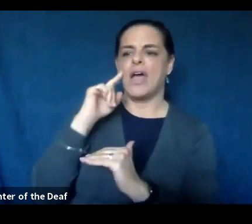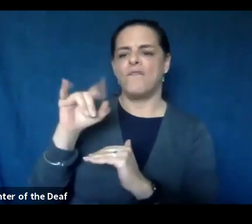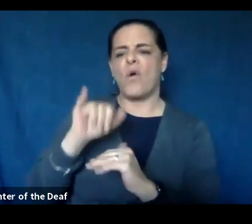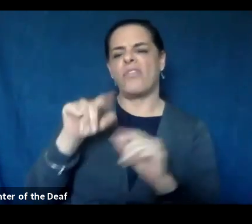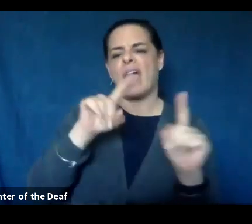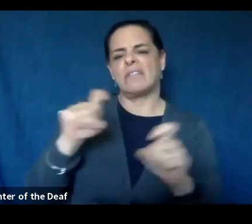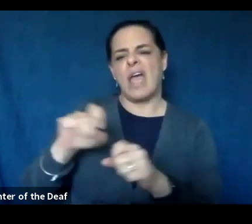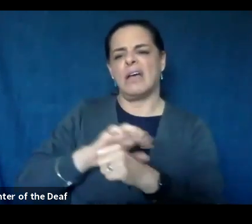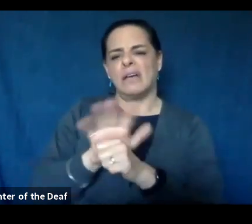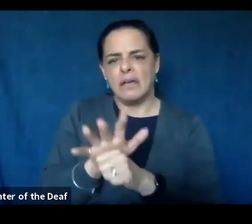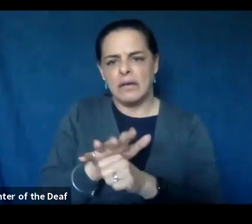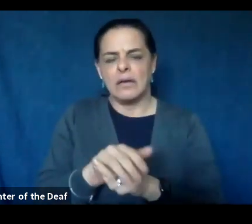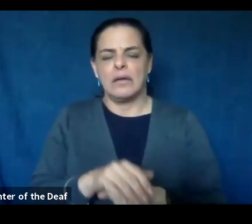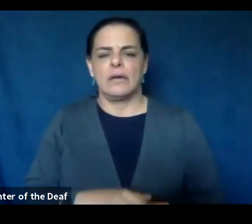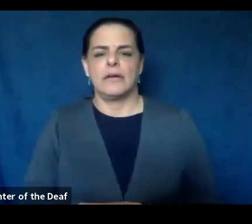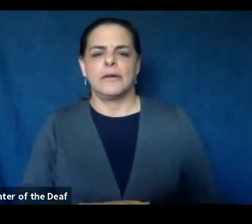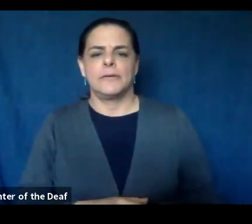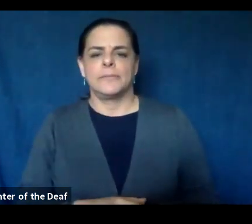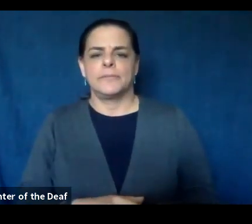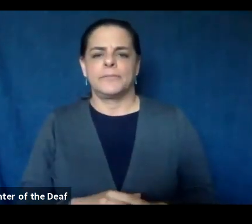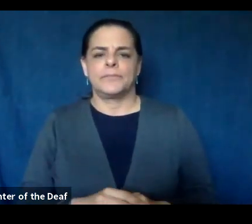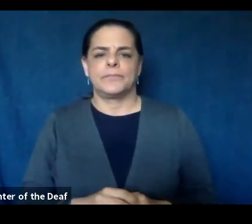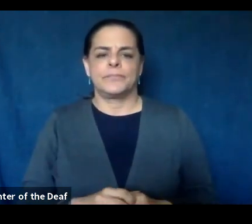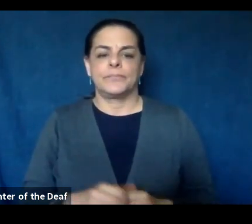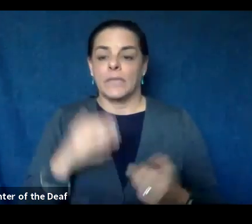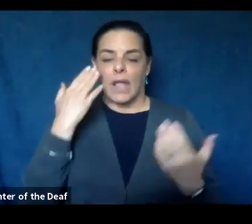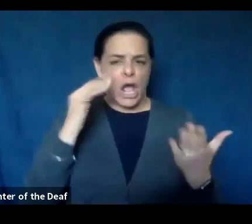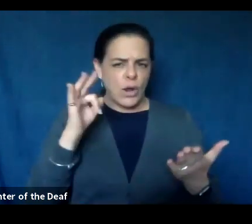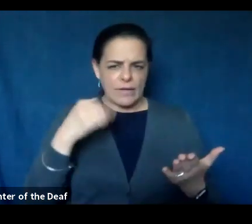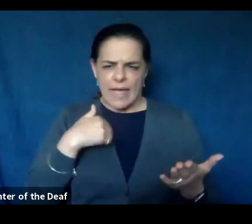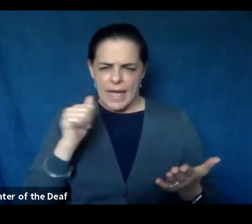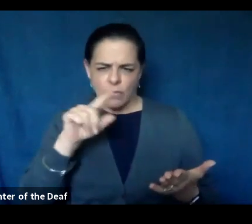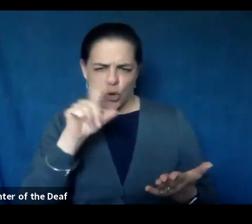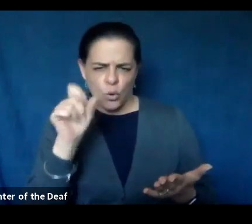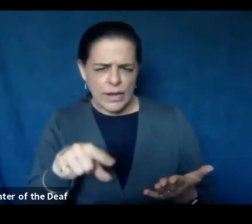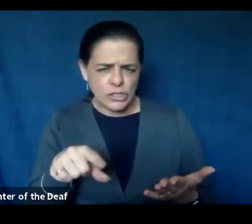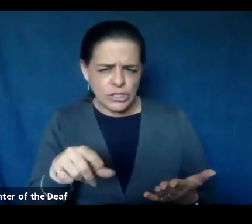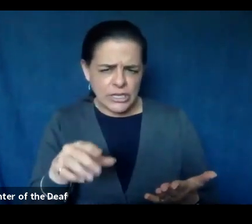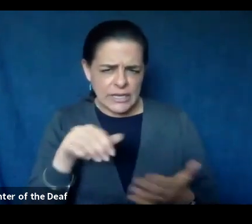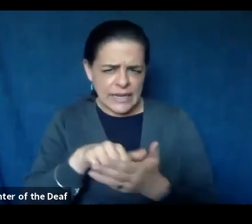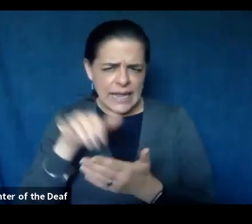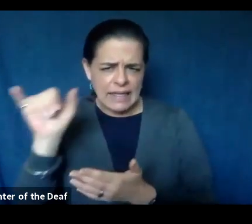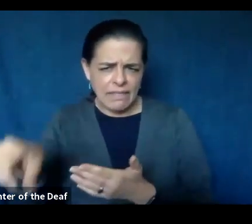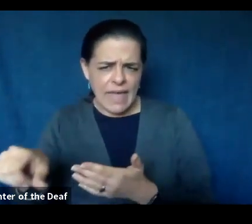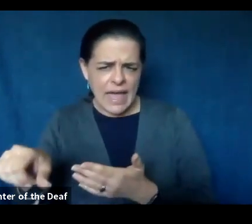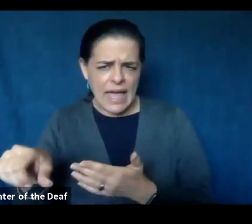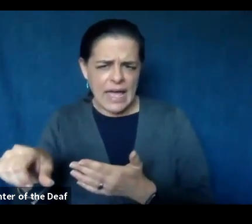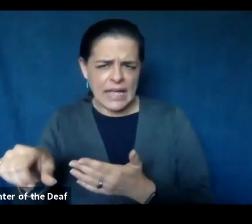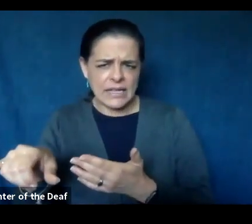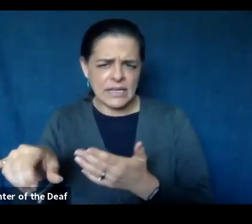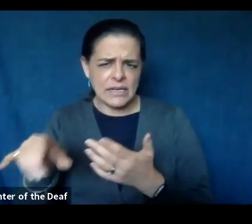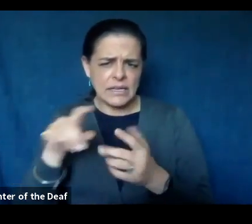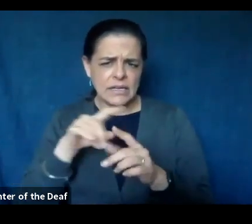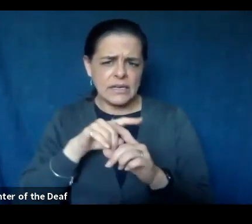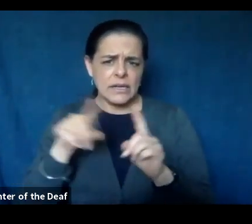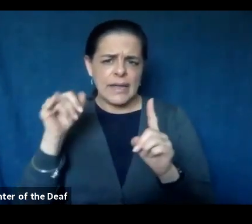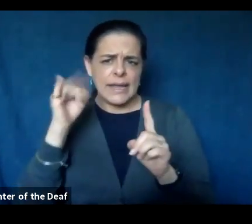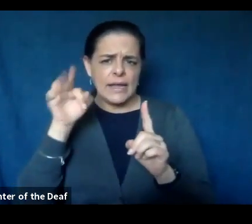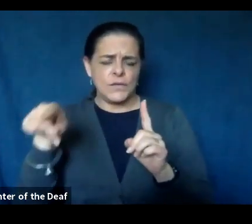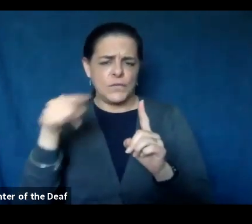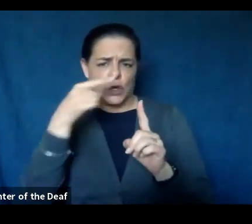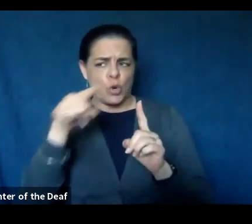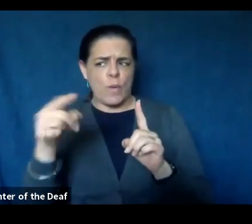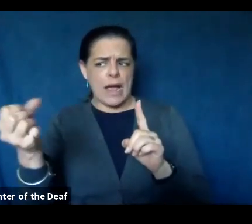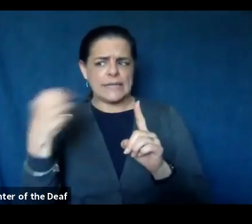cases," end quote. I don't know if there was a question in that. If Tyler, if you don't mind submitting